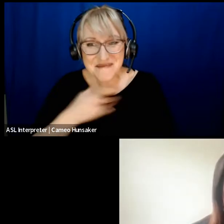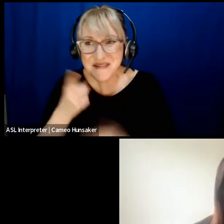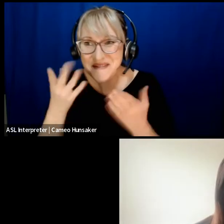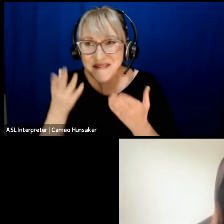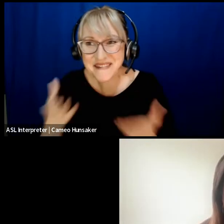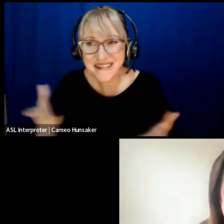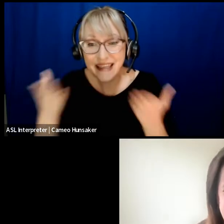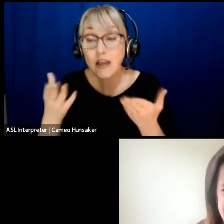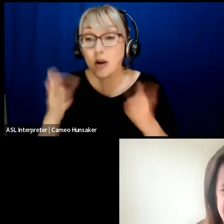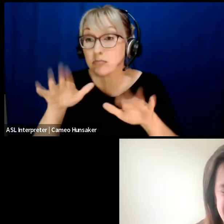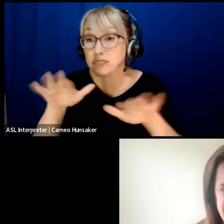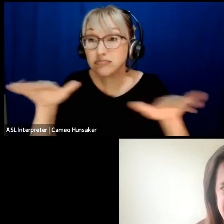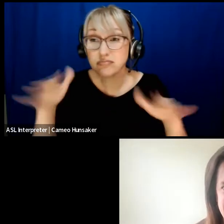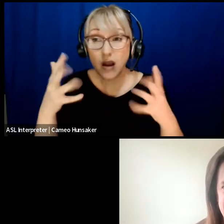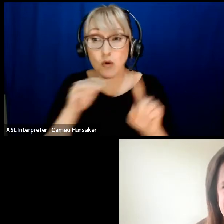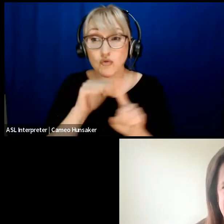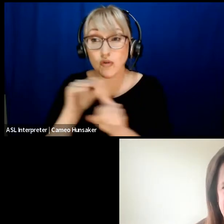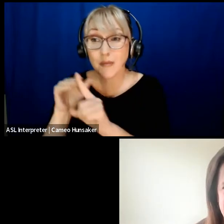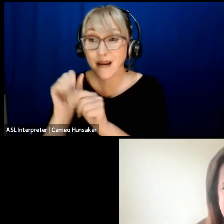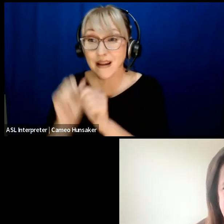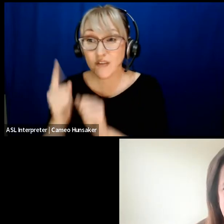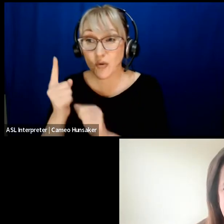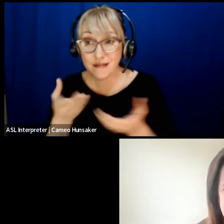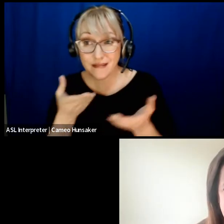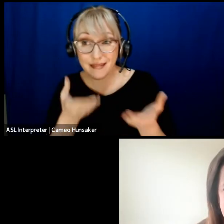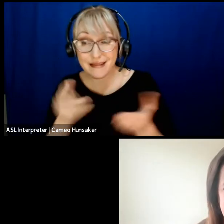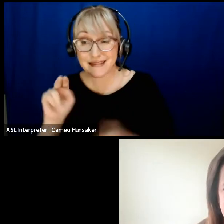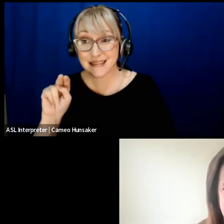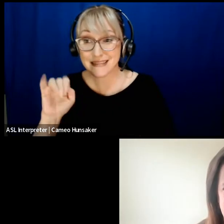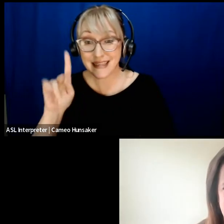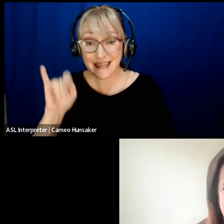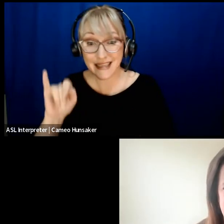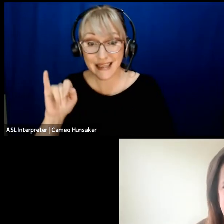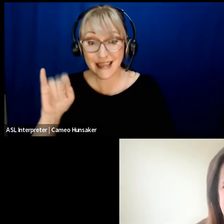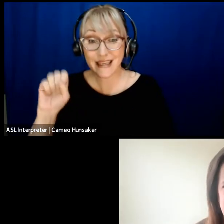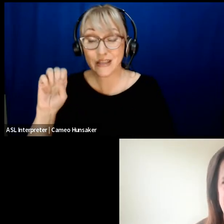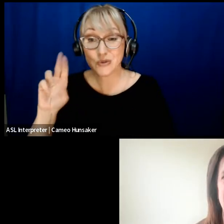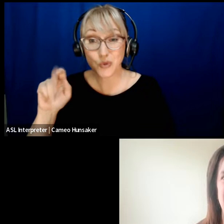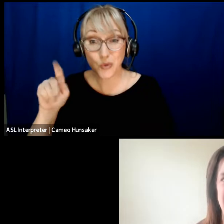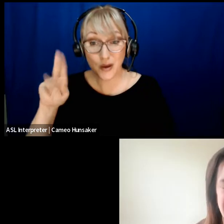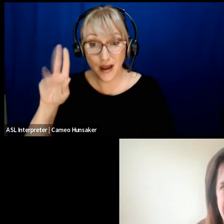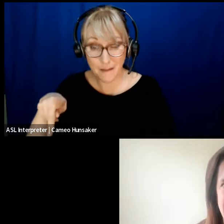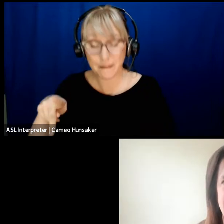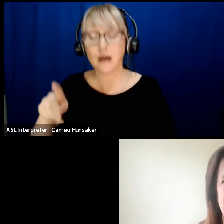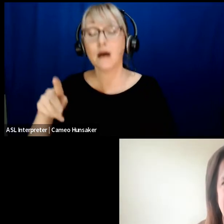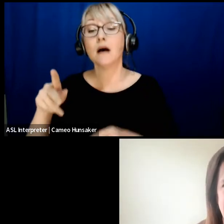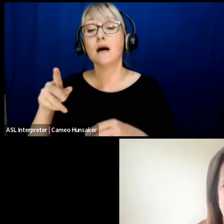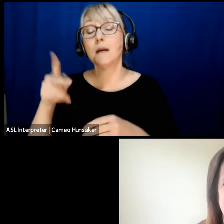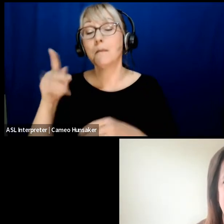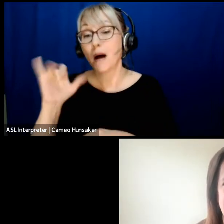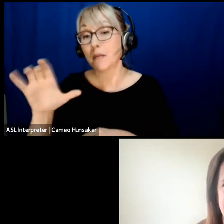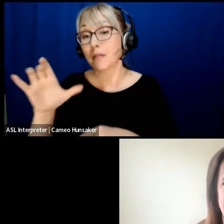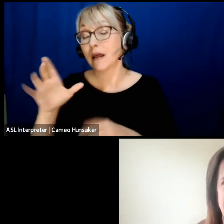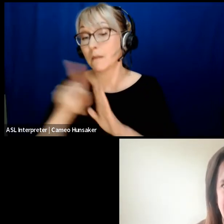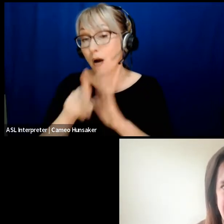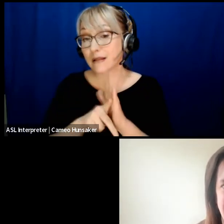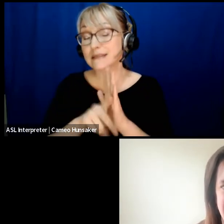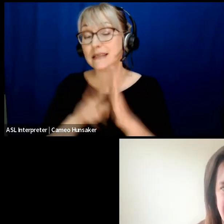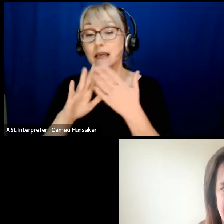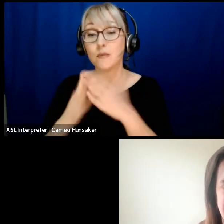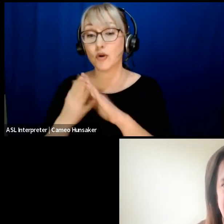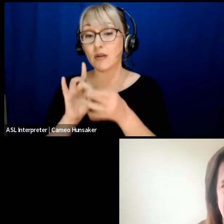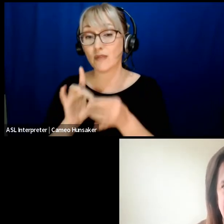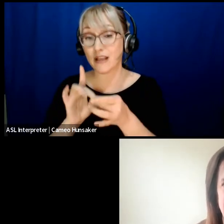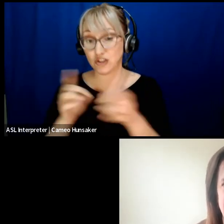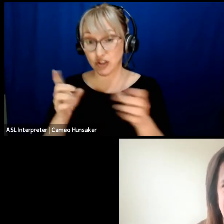to remind everybody that this is Nikki Sukup, and she is our Public Policy and Community Relations Director.